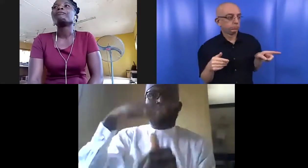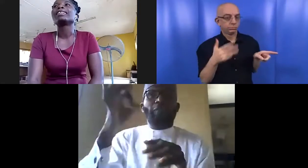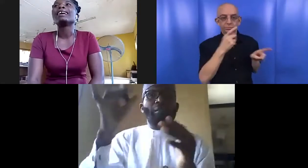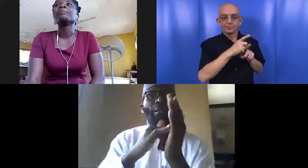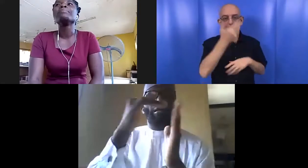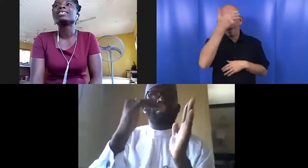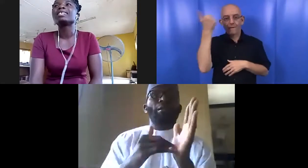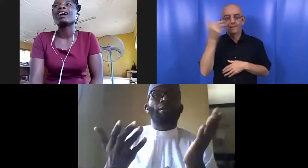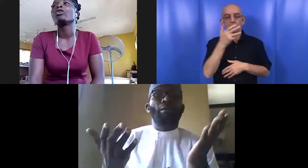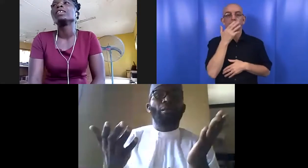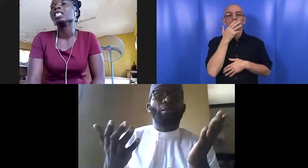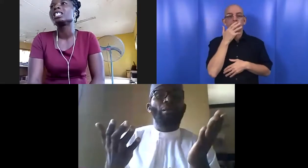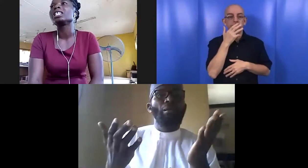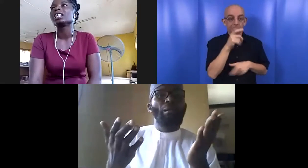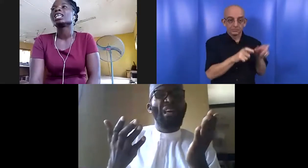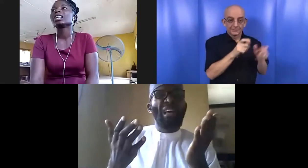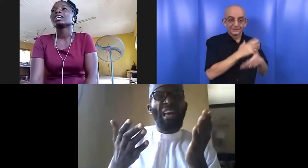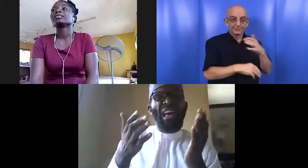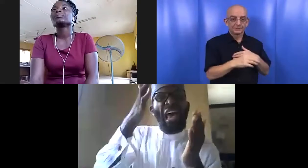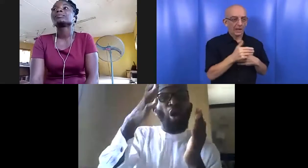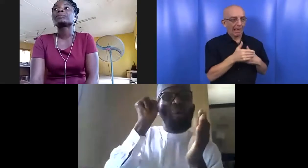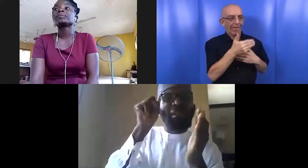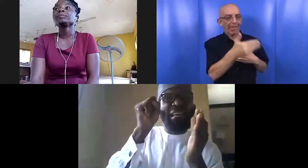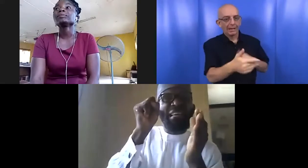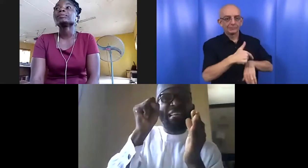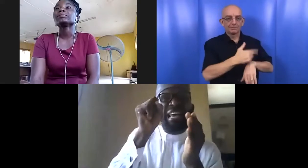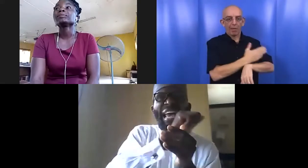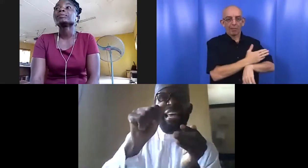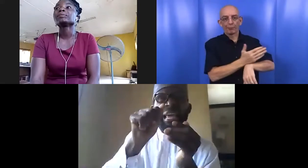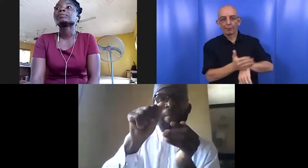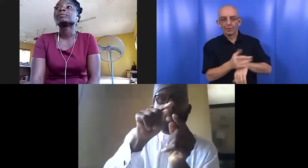were affected, they missed out of the list.